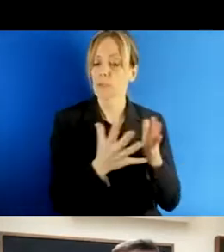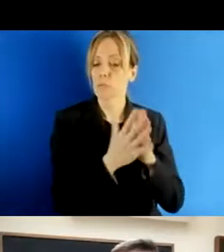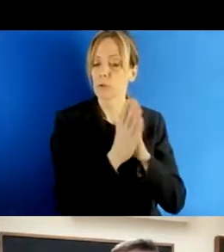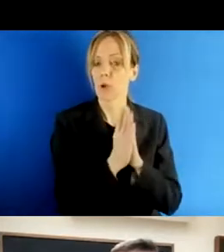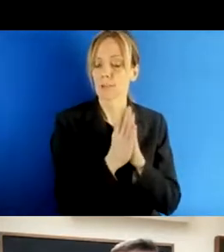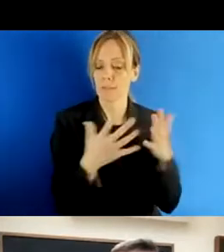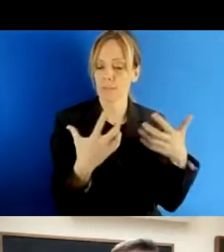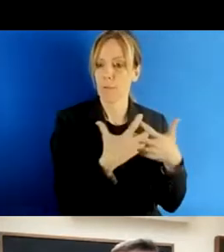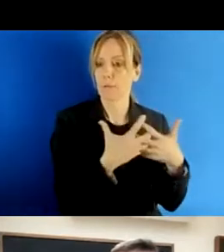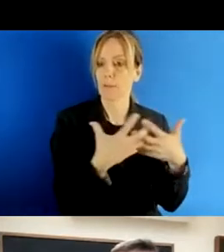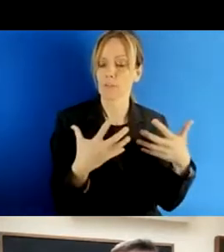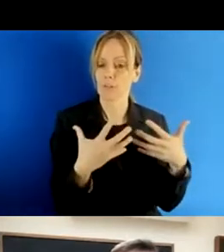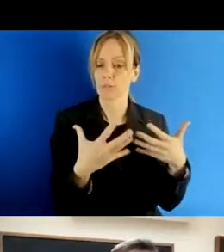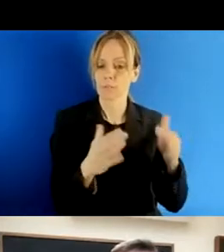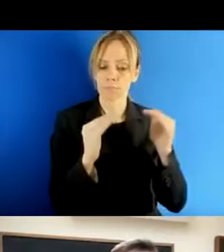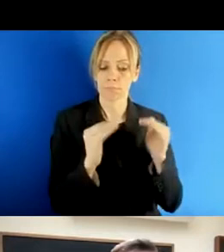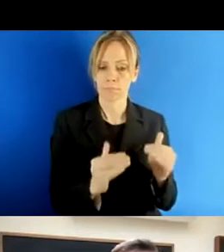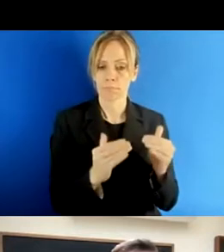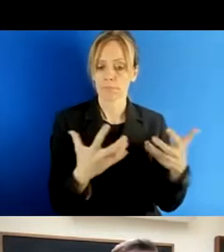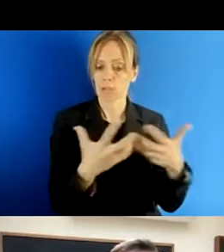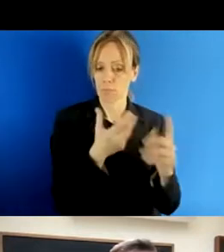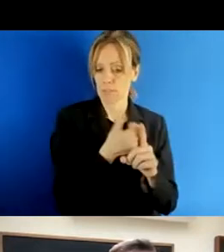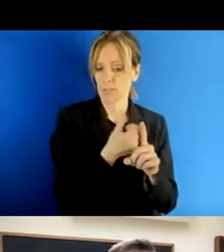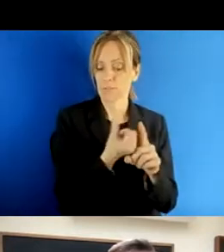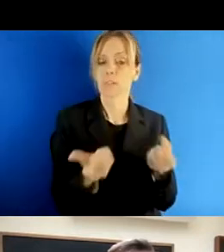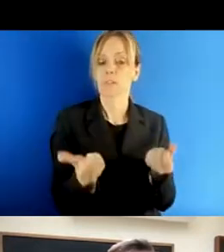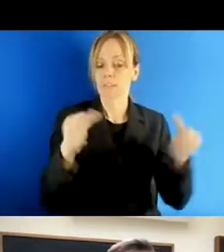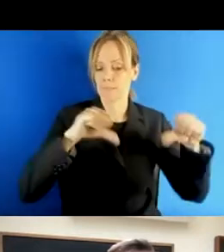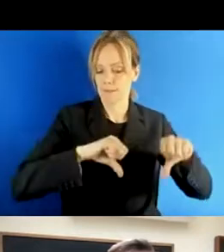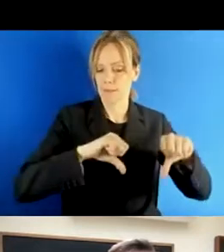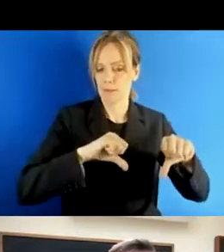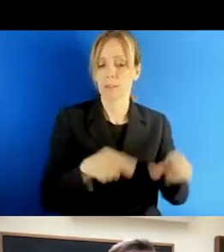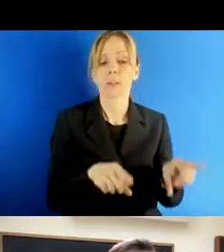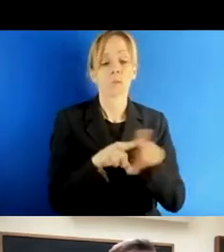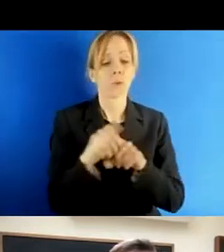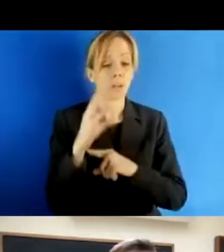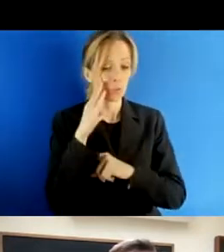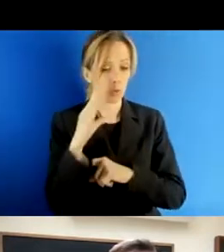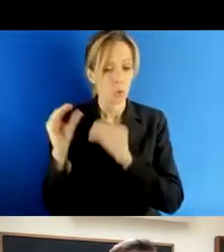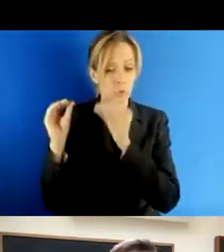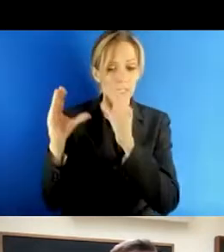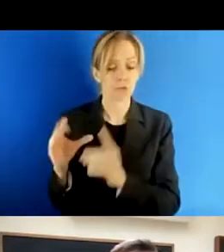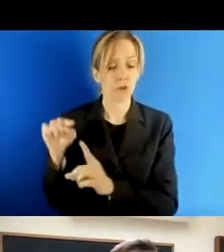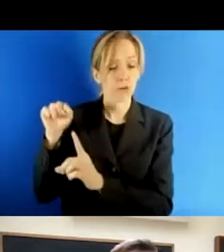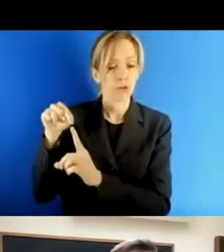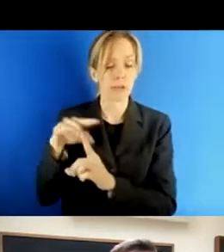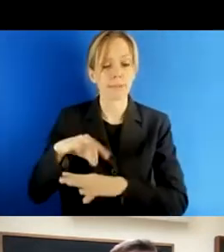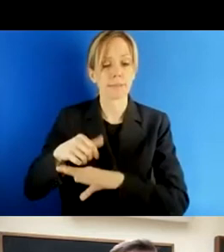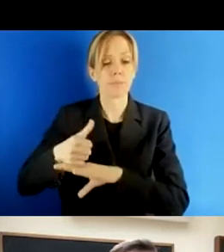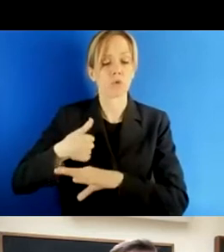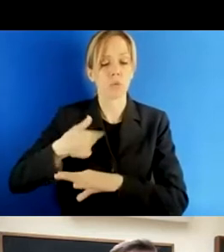denied. We also know that the instructor has imposed what I call an all or nothing disability